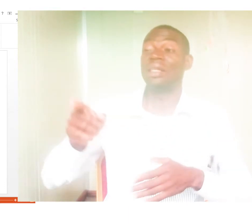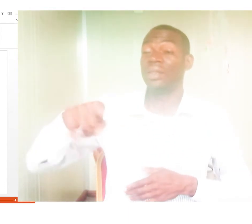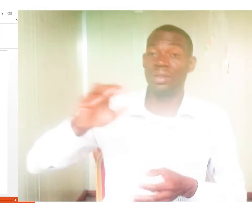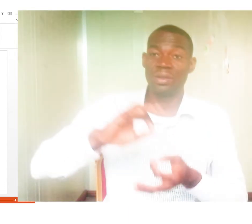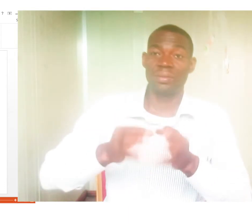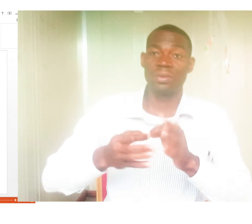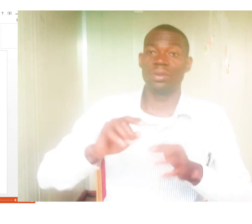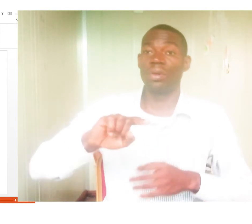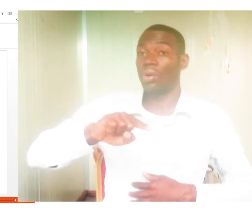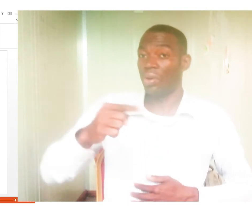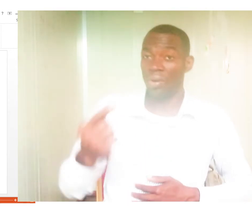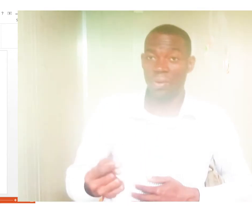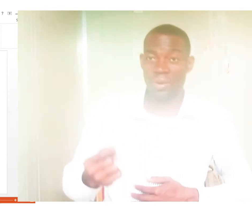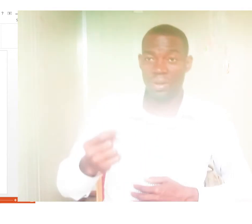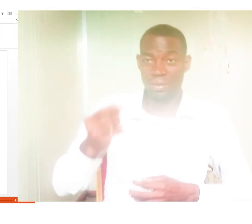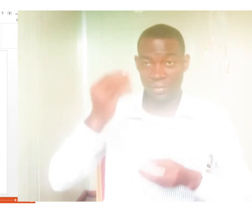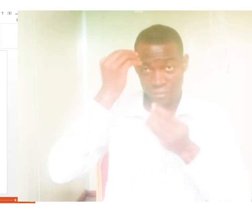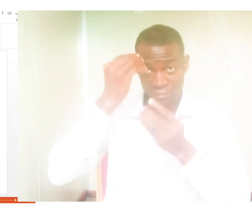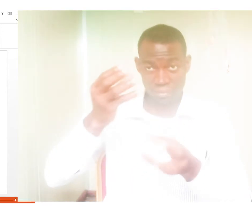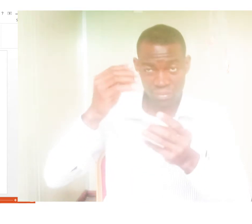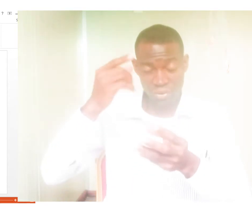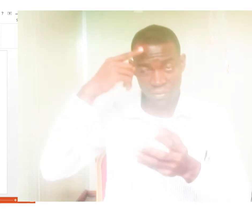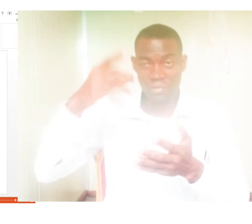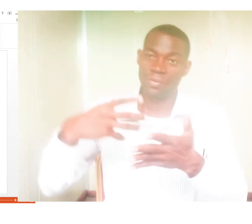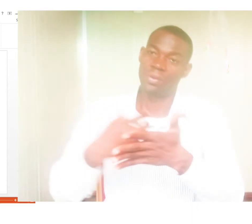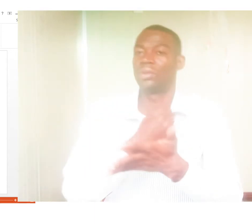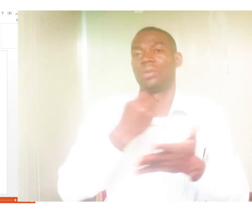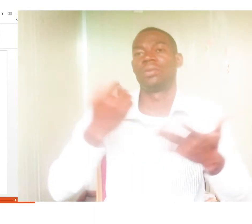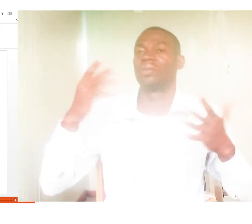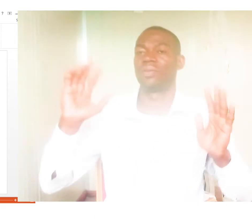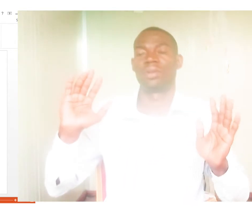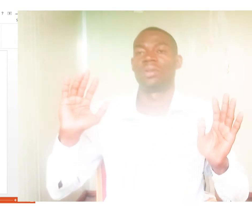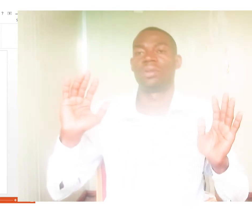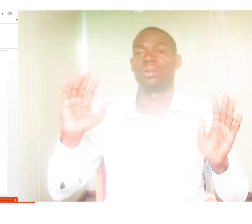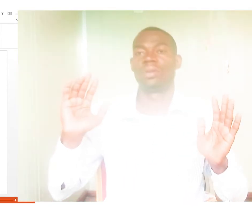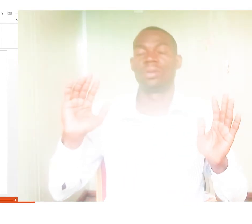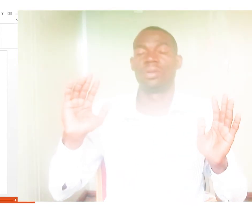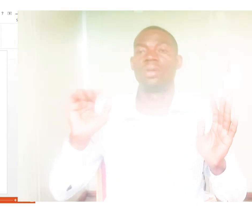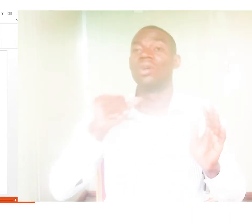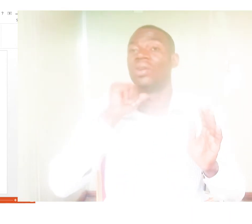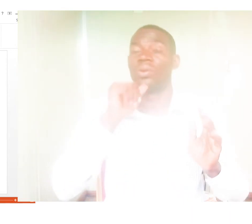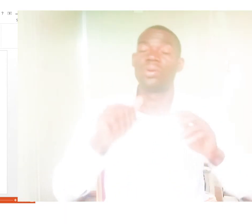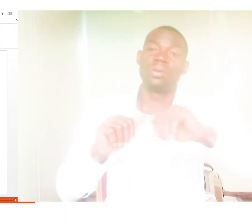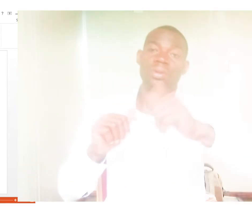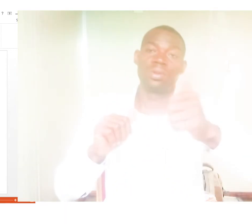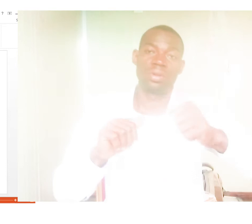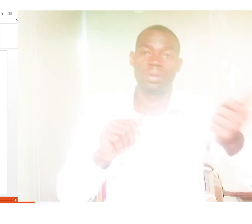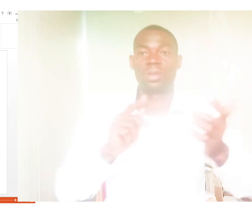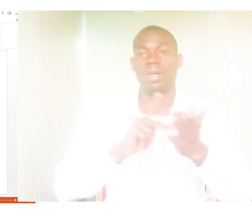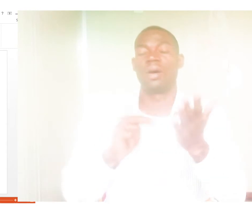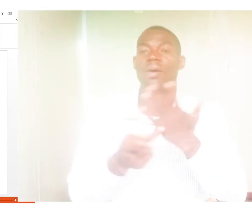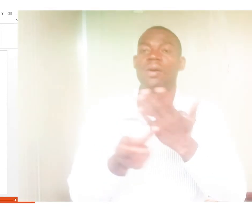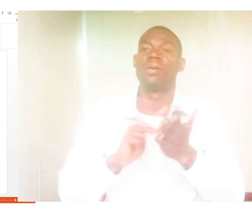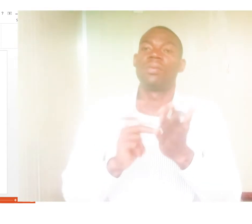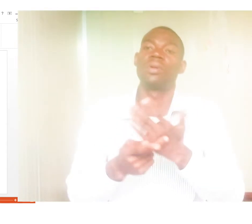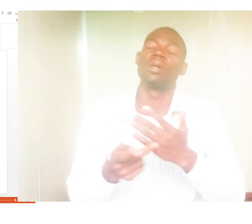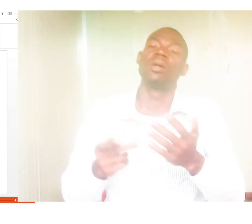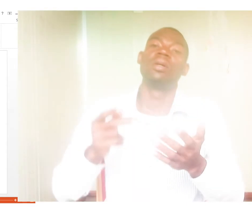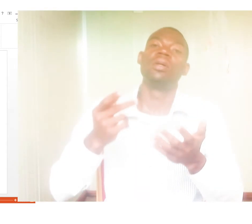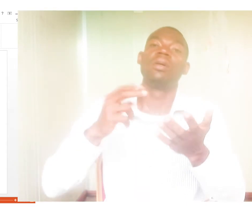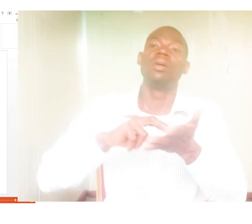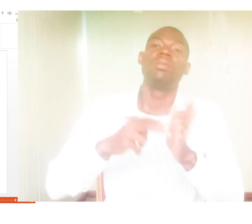interprets news bulletins and not in other programs. So deaf people are left